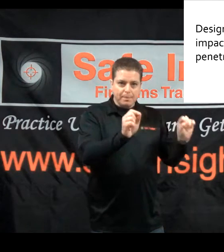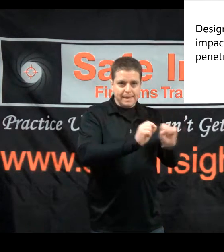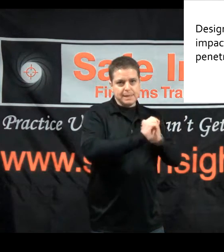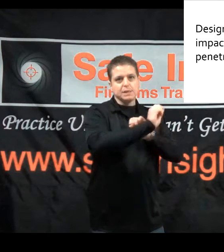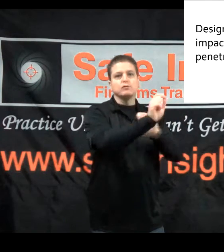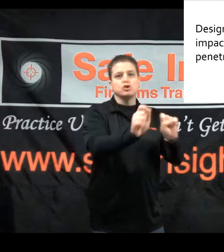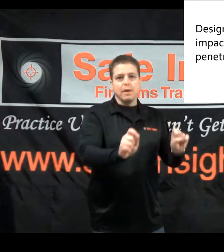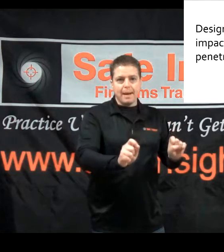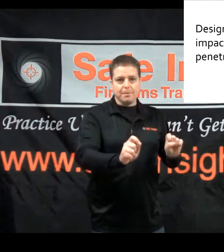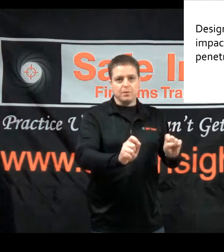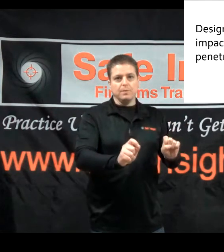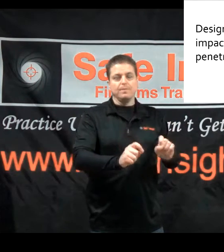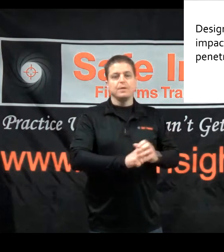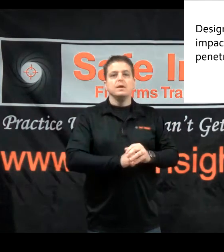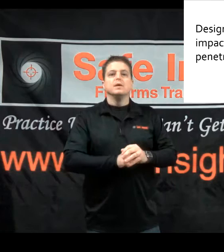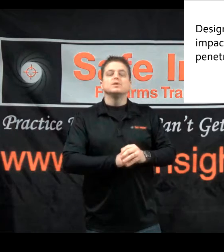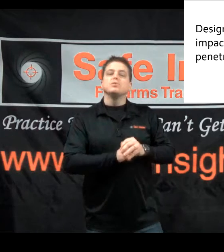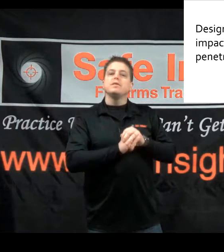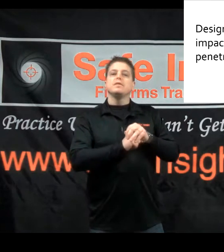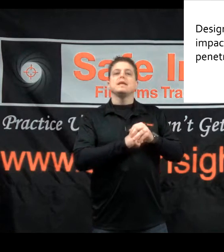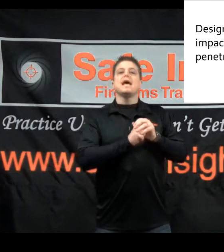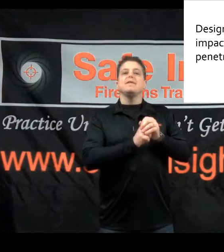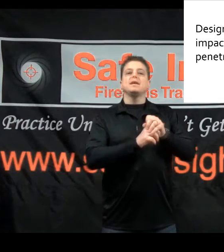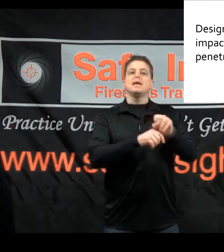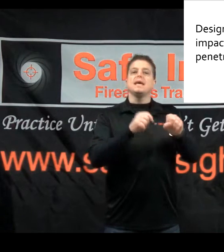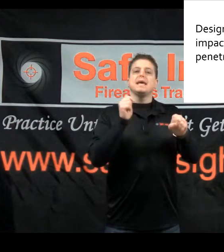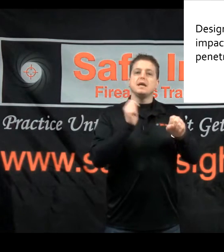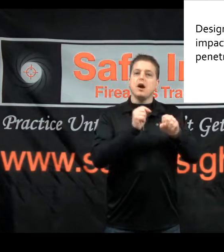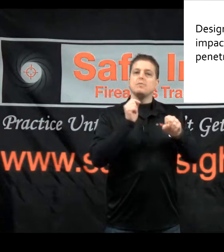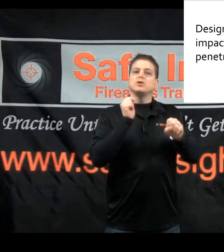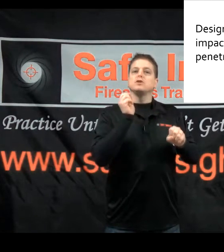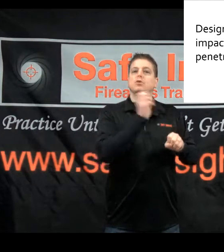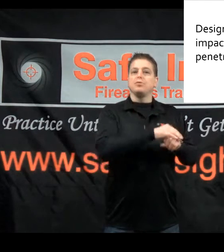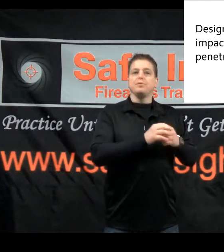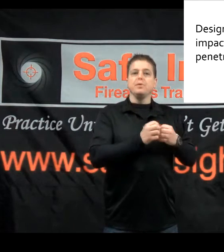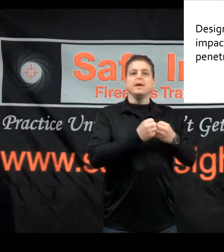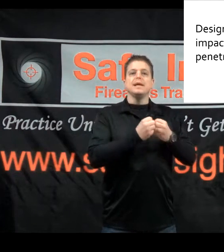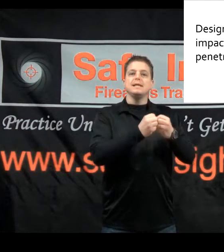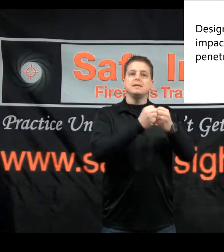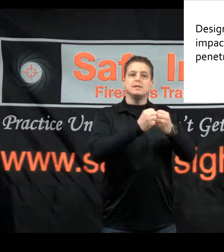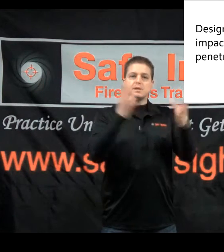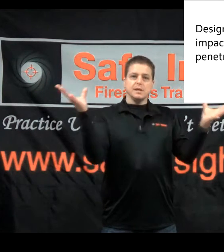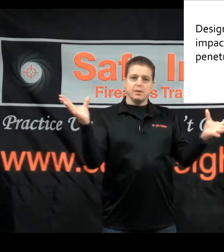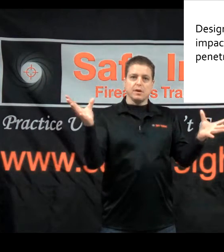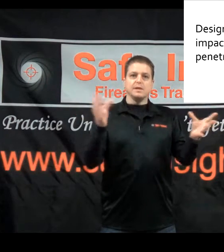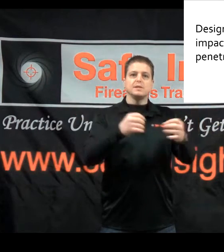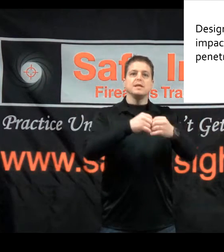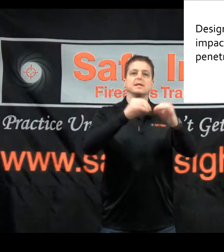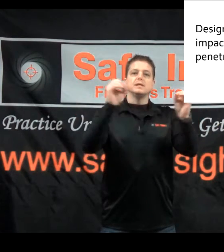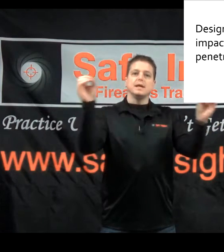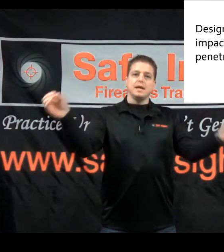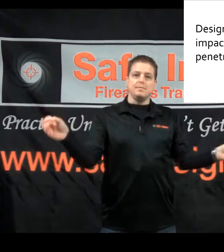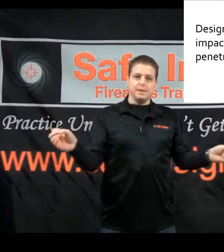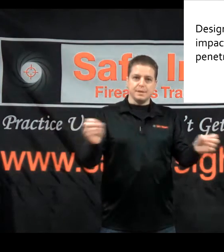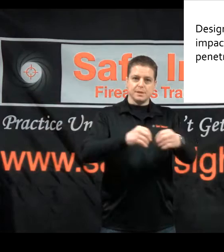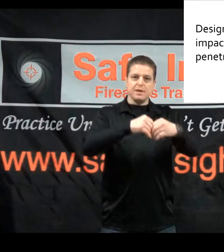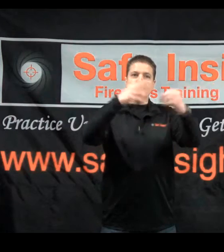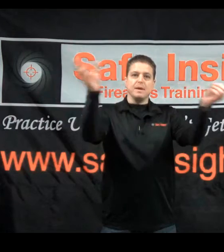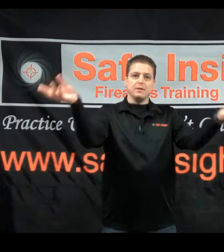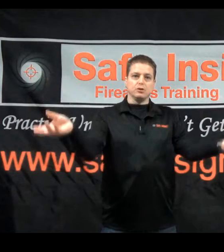pieces of shrapnel. So rather than having it hit an object and go through it, it disintegrates into tiny pieces of metal